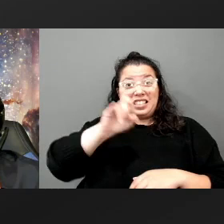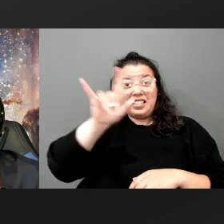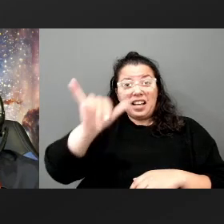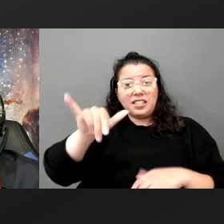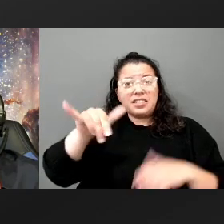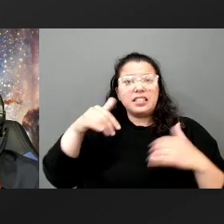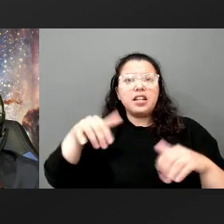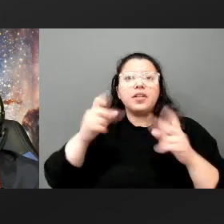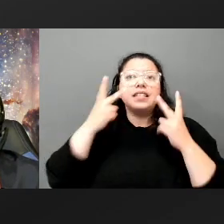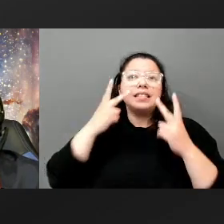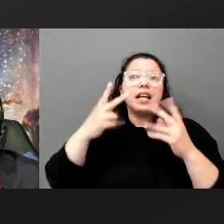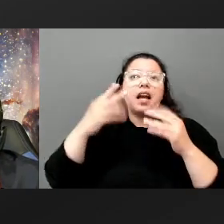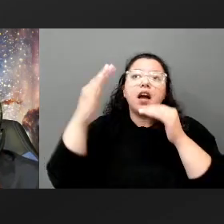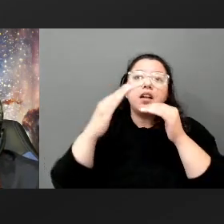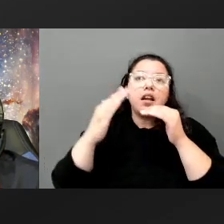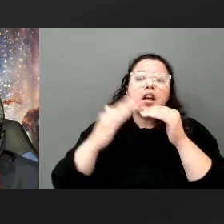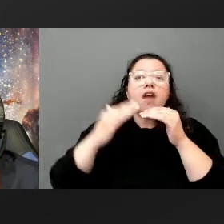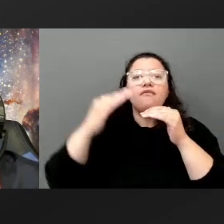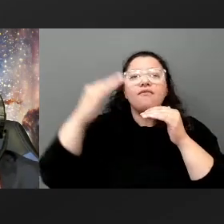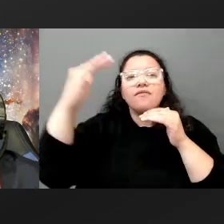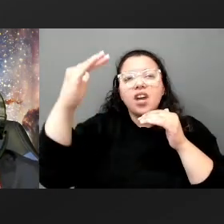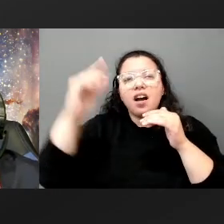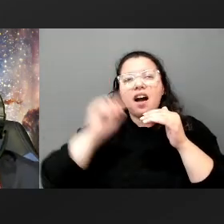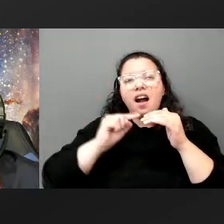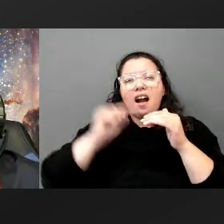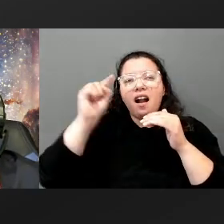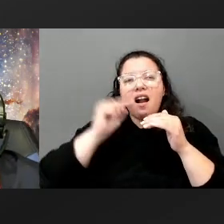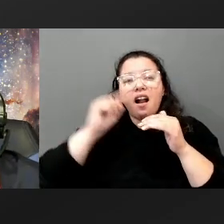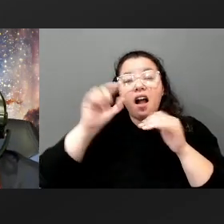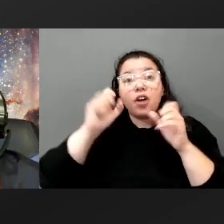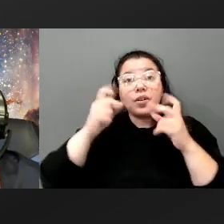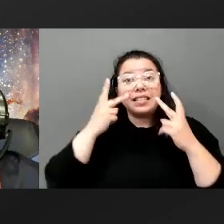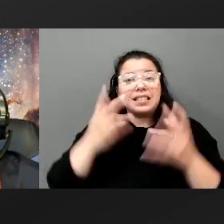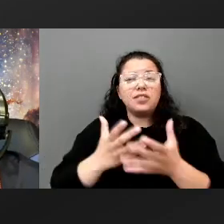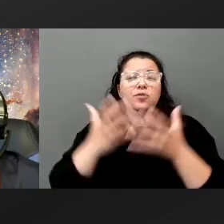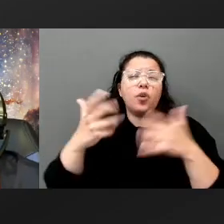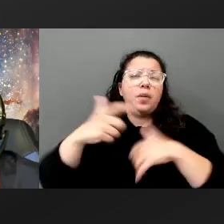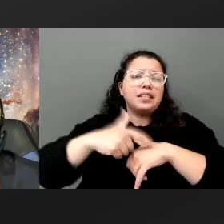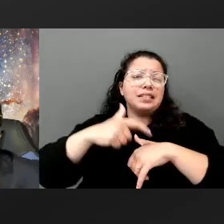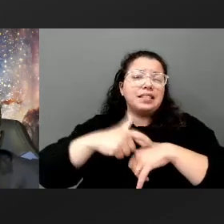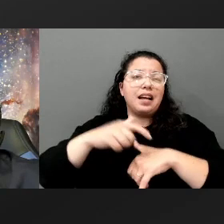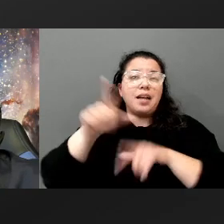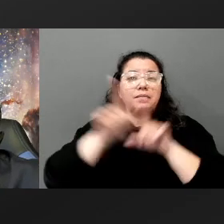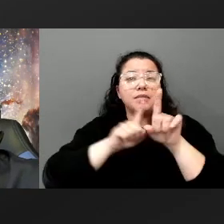so there's just an incredible wealth of cosmic time that we can study in an image like this.